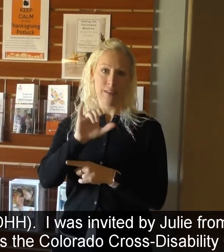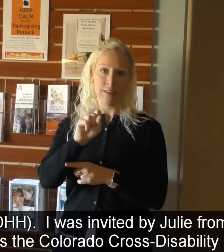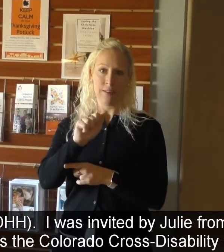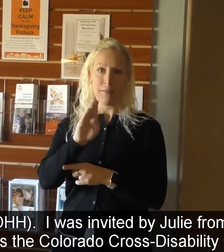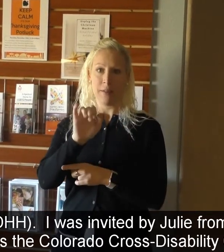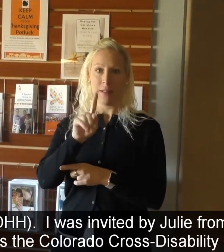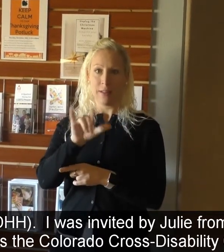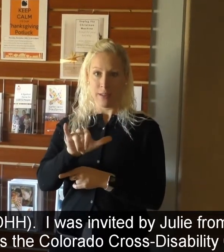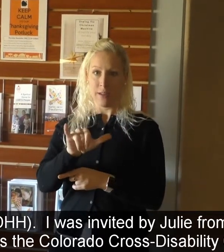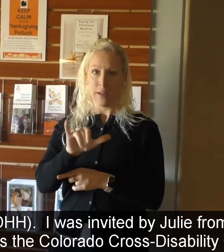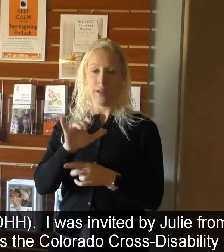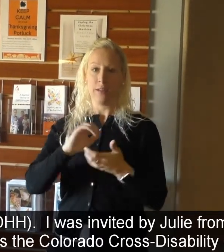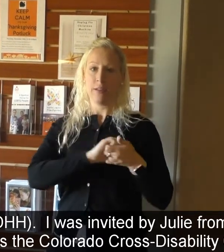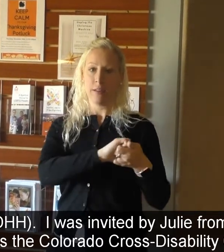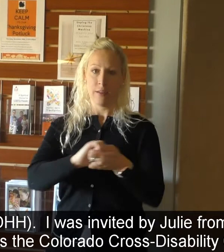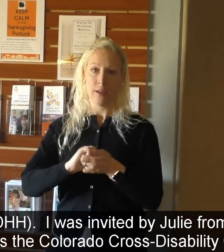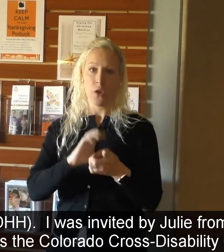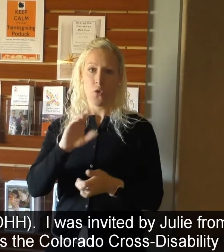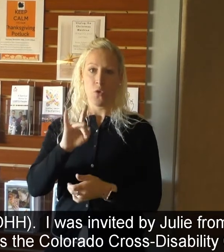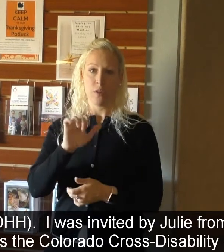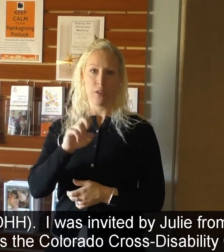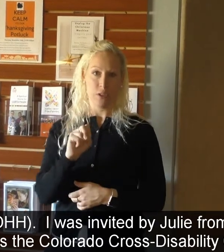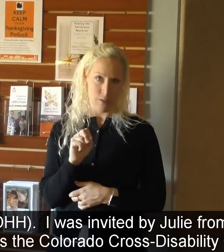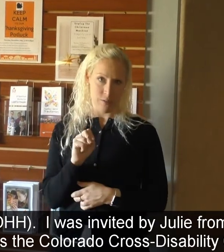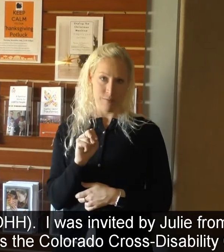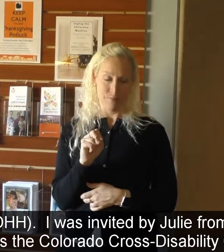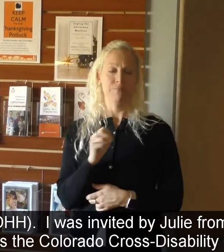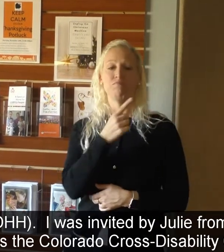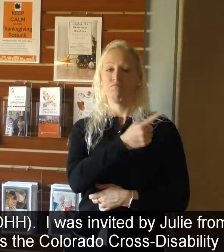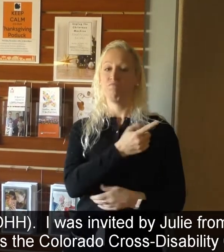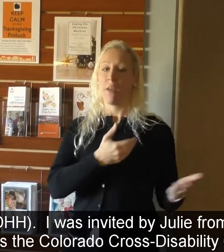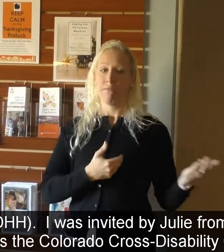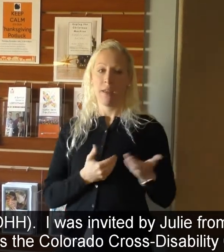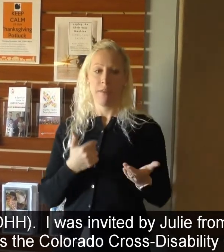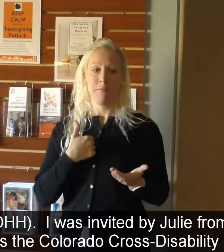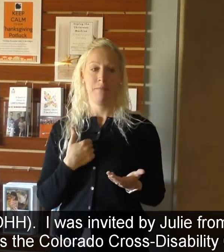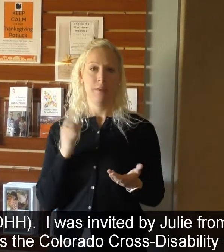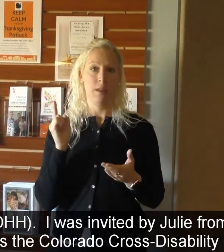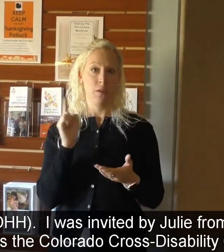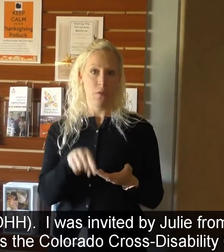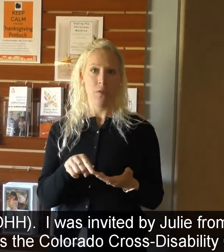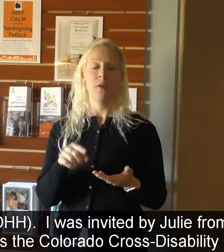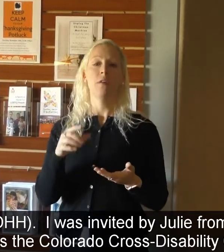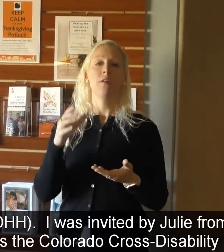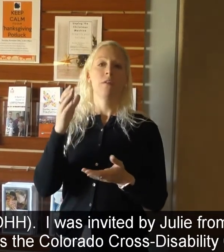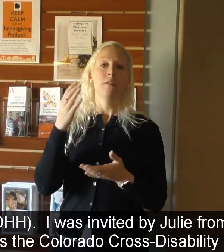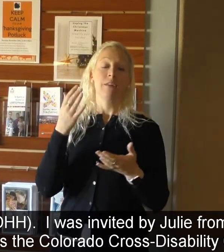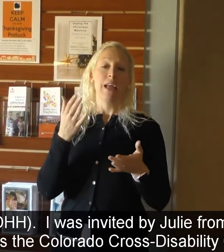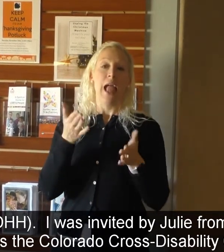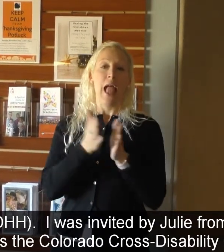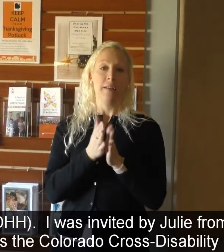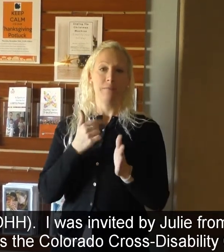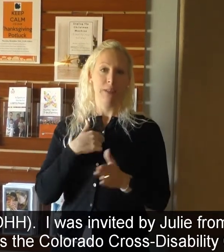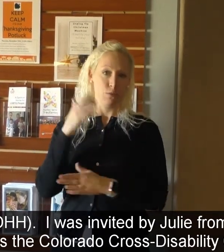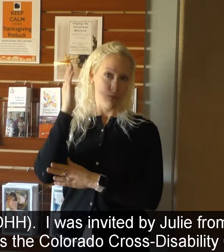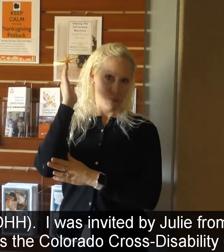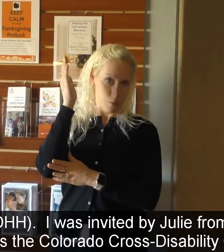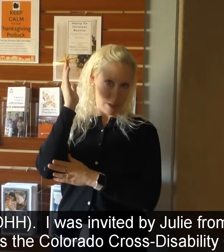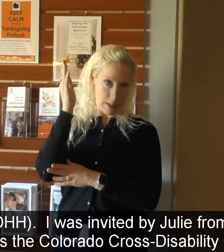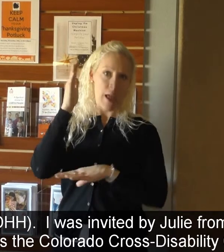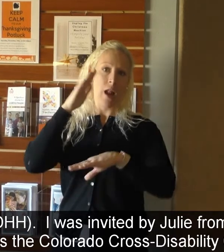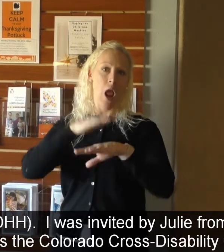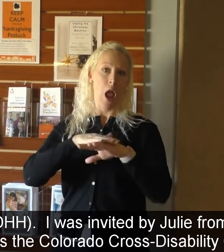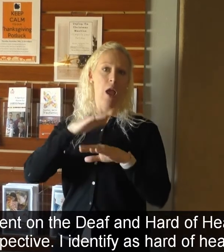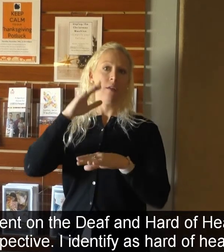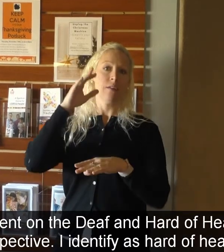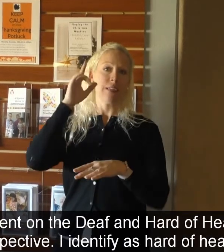a Colorado Cross Disability Coalition. And she had invited me to come to the panel.